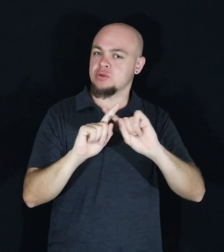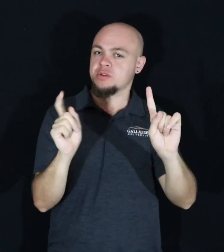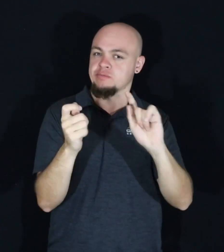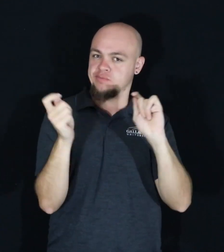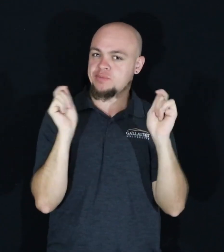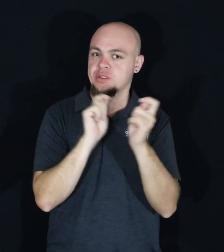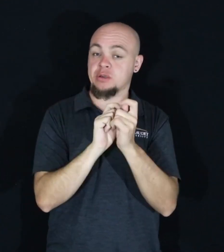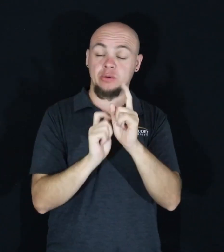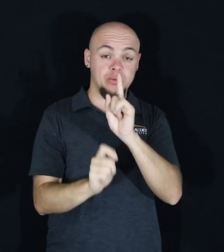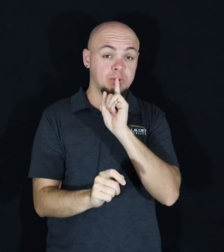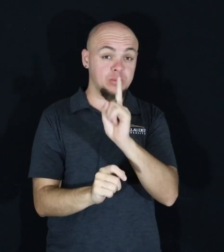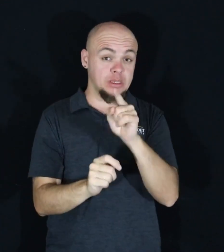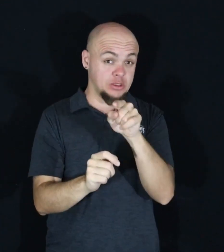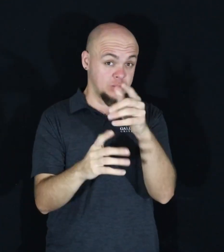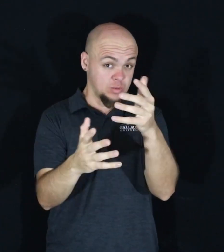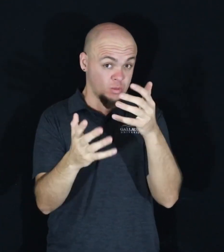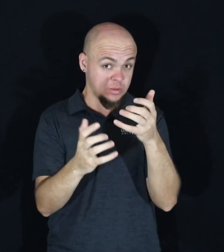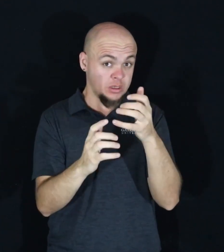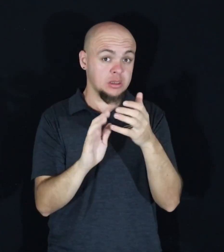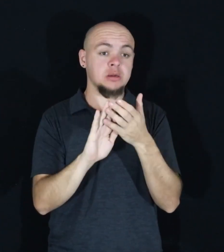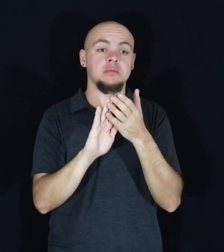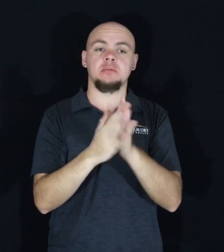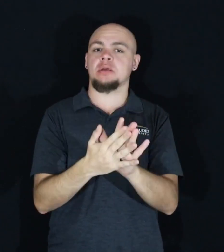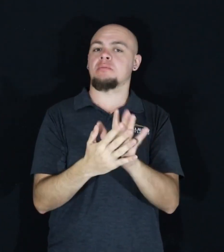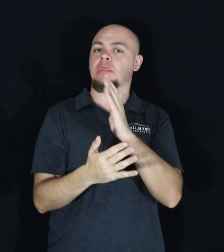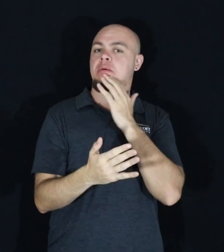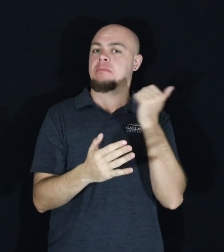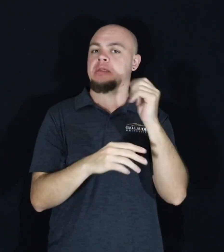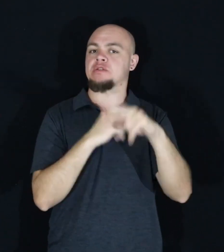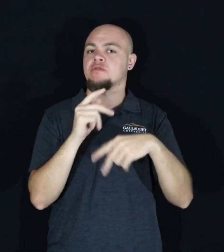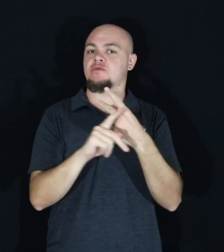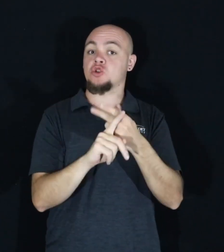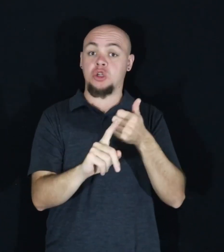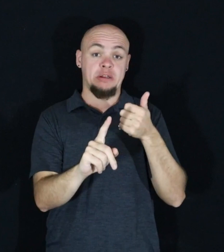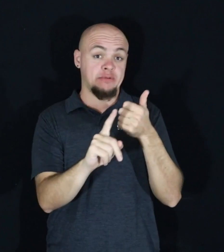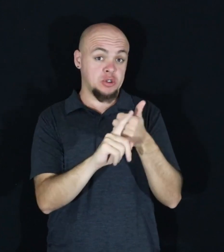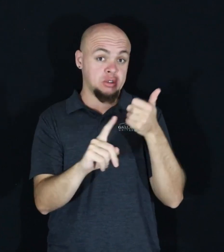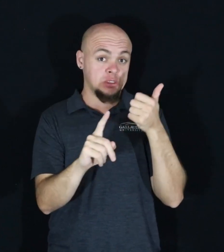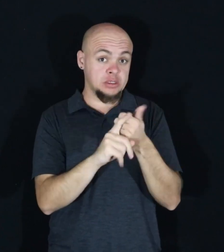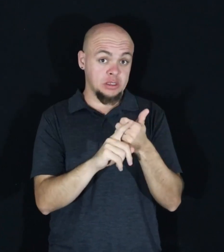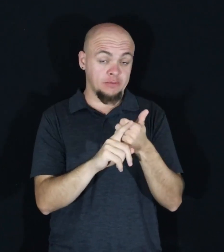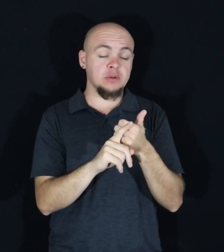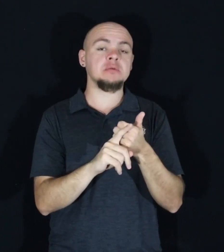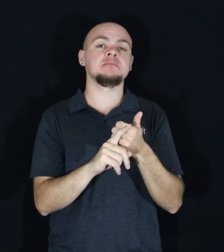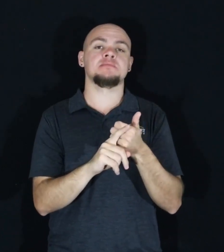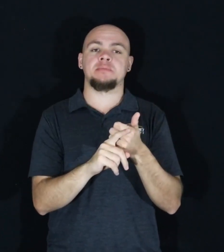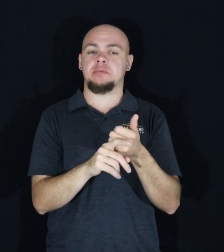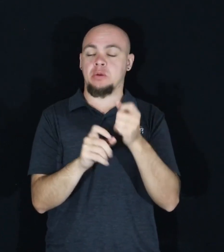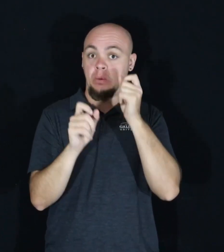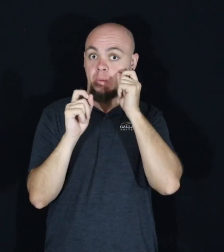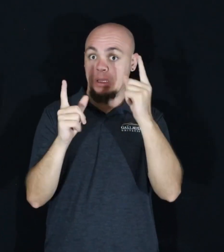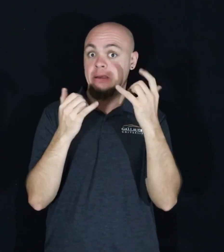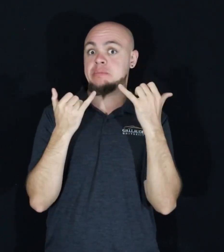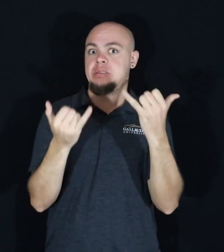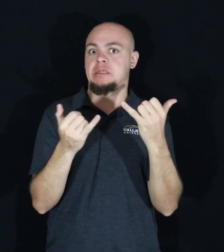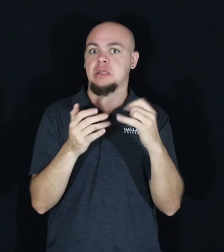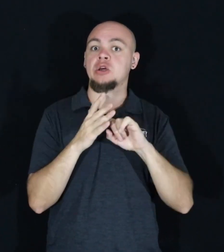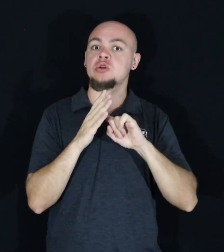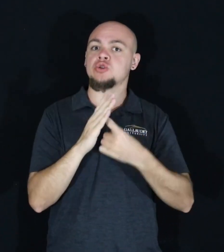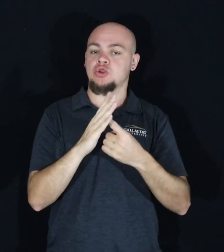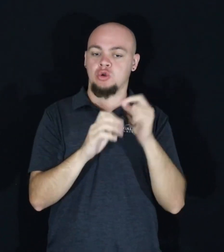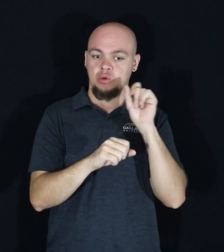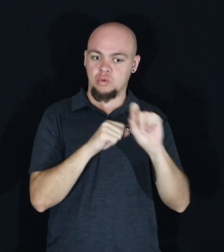if you really want it, becoming the best version of yourself, get up today and start